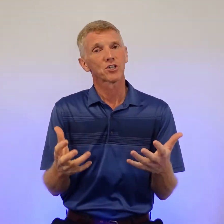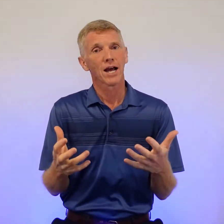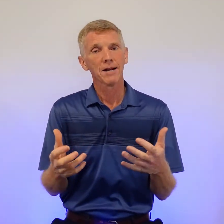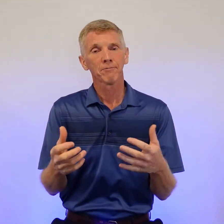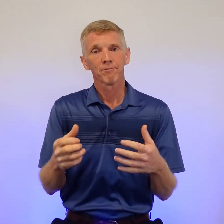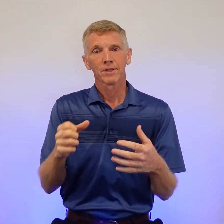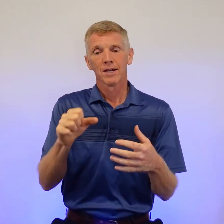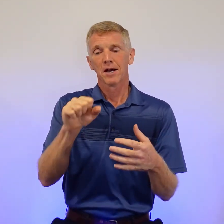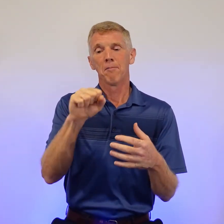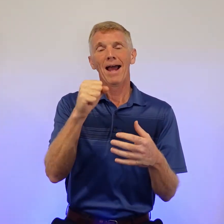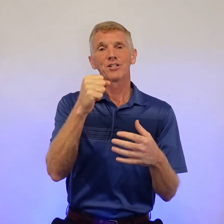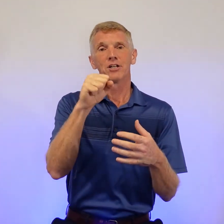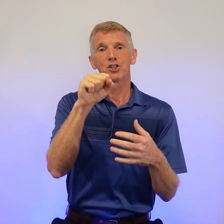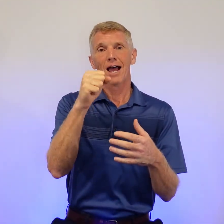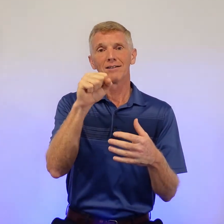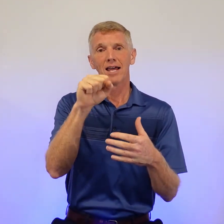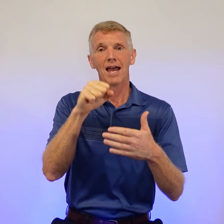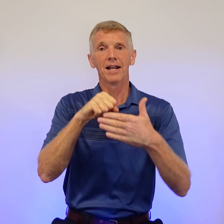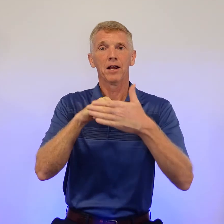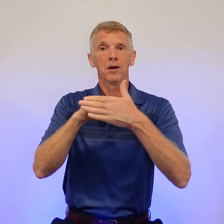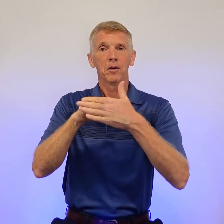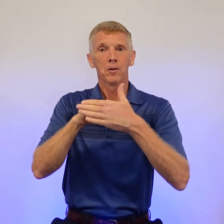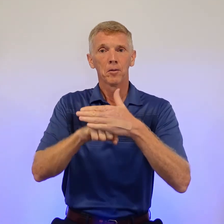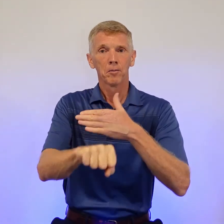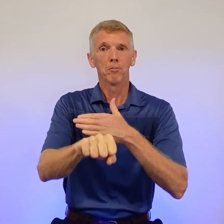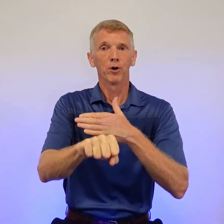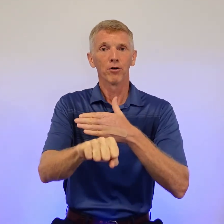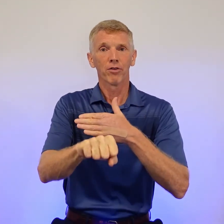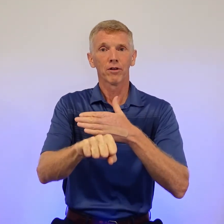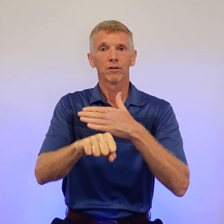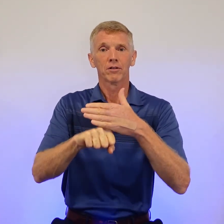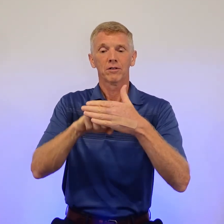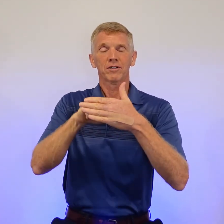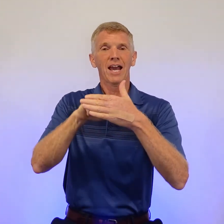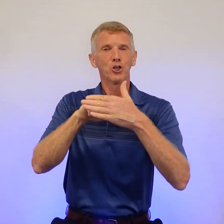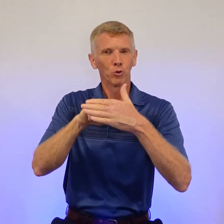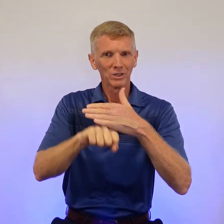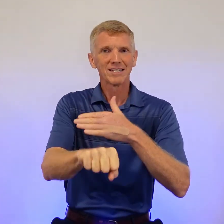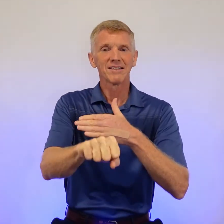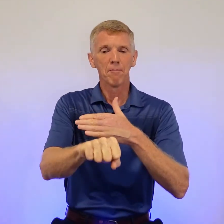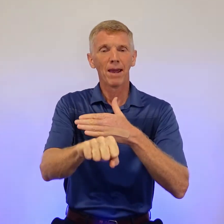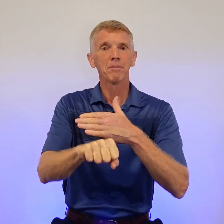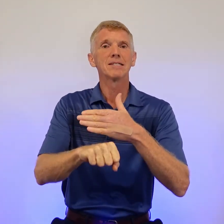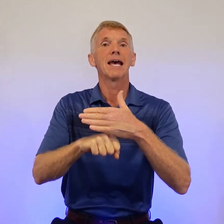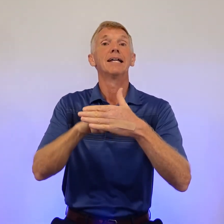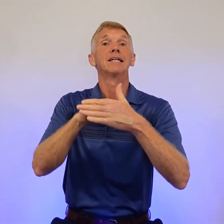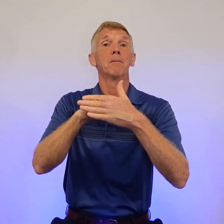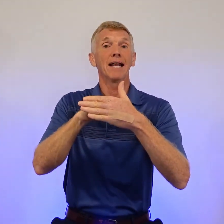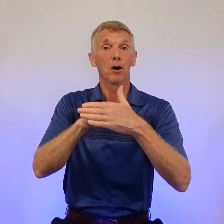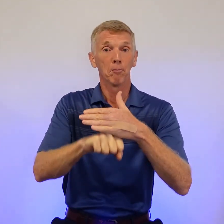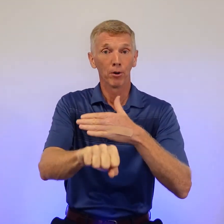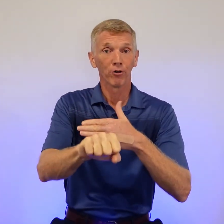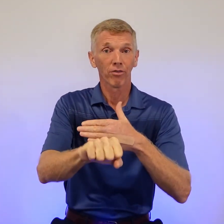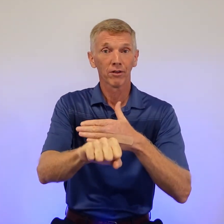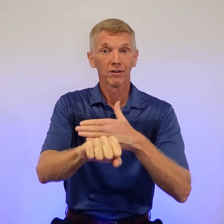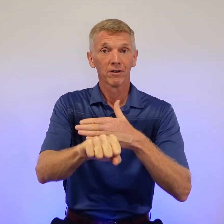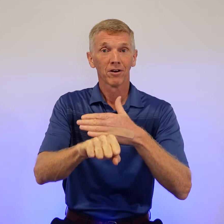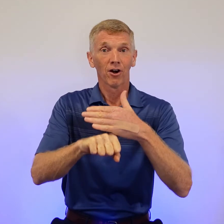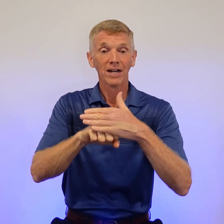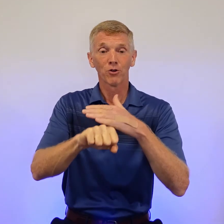sign. Imagine a child's head, birth. Okay, you can really see that baby's head coming out, birth. All right, so those are